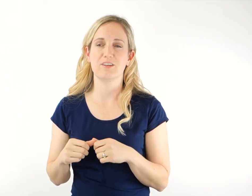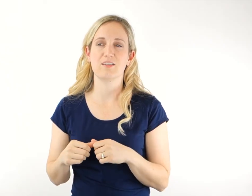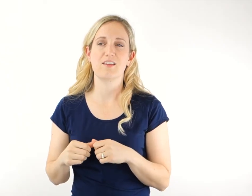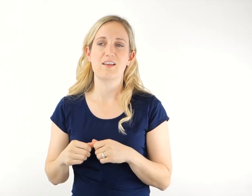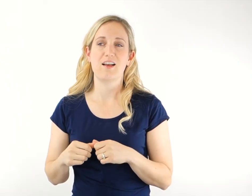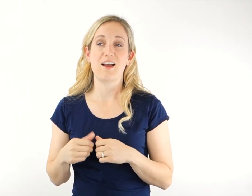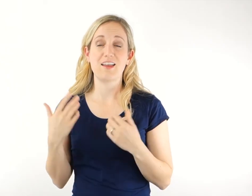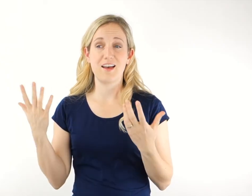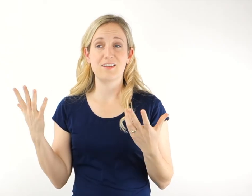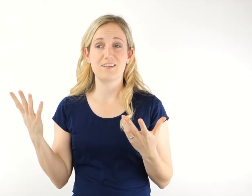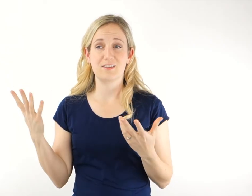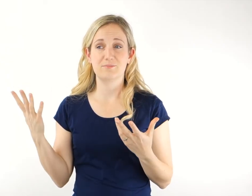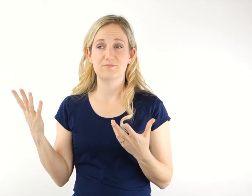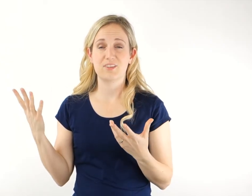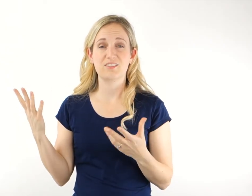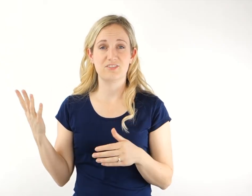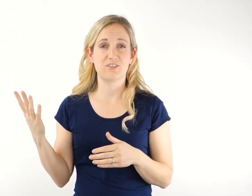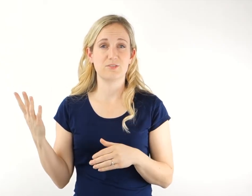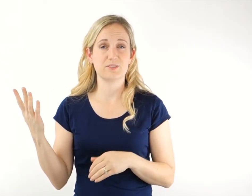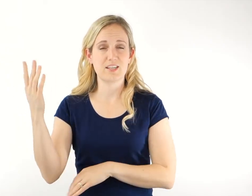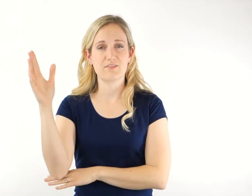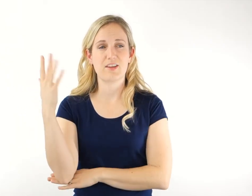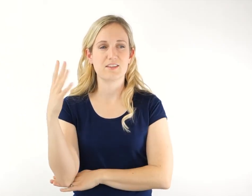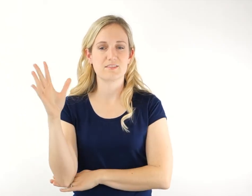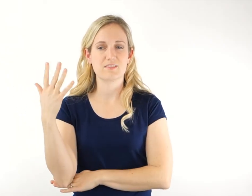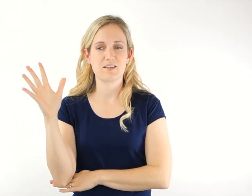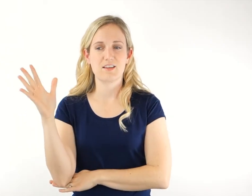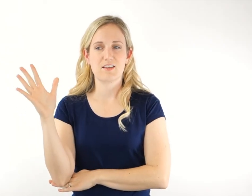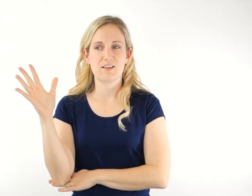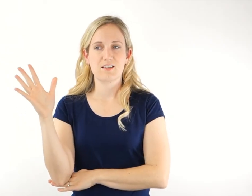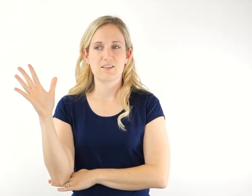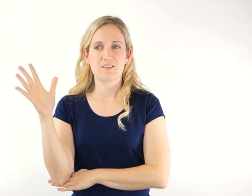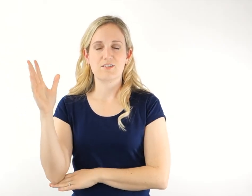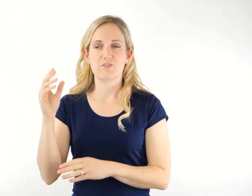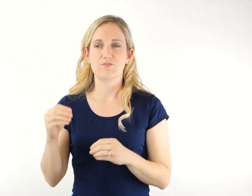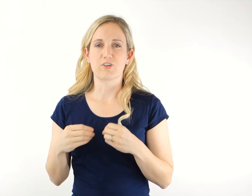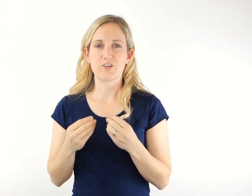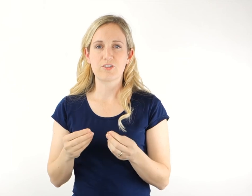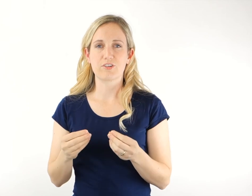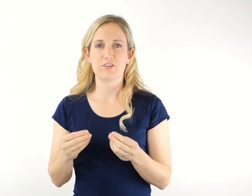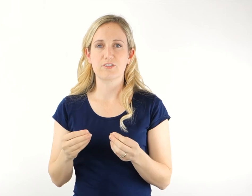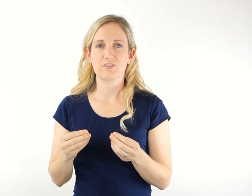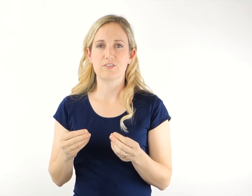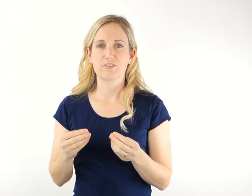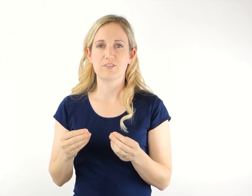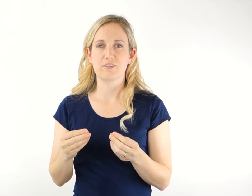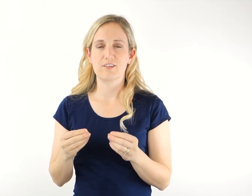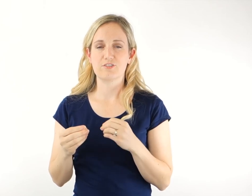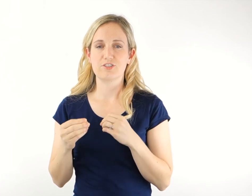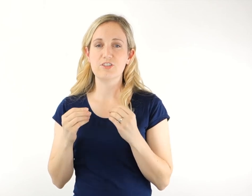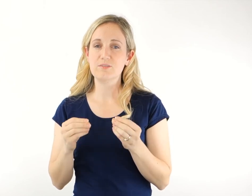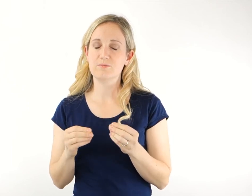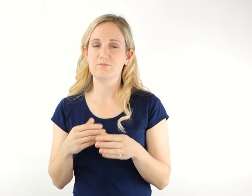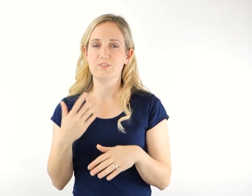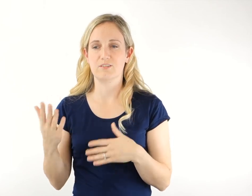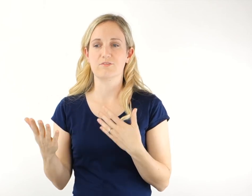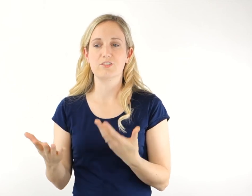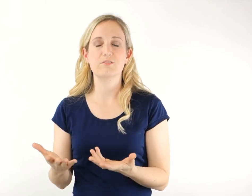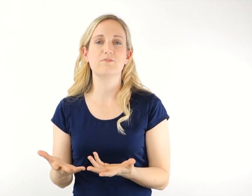and I had a little girl who was deaf, and you know, for her, she would